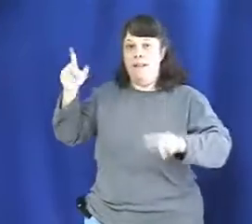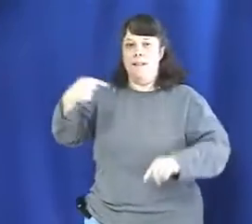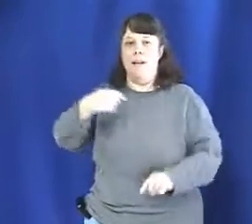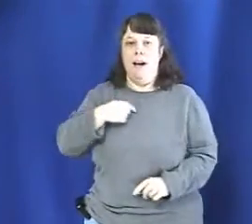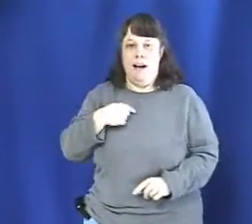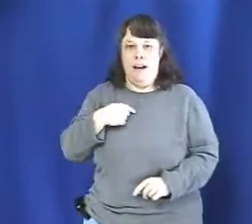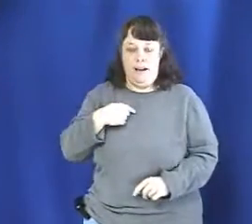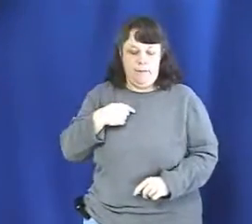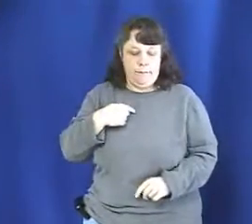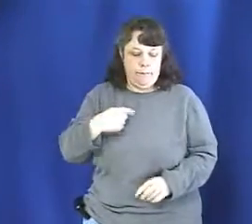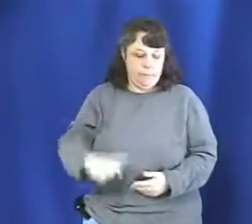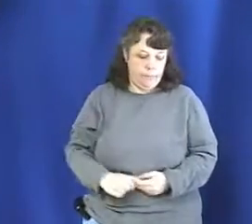Surprised, I.